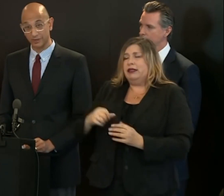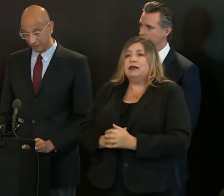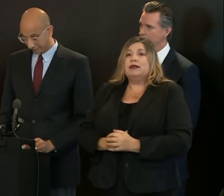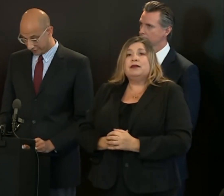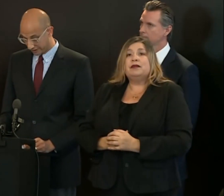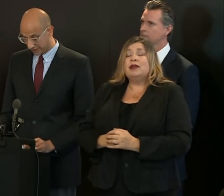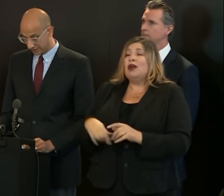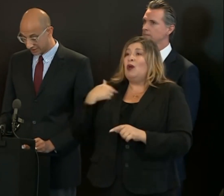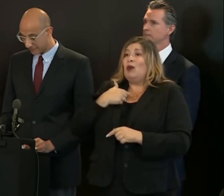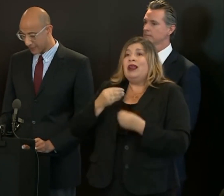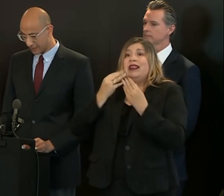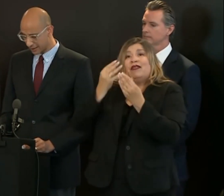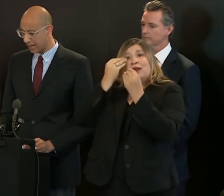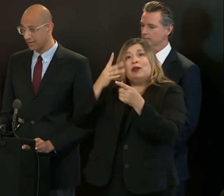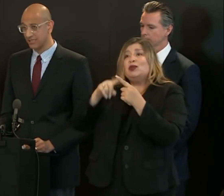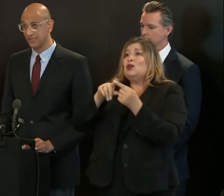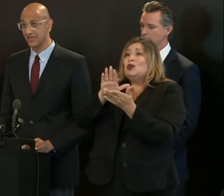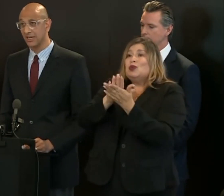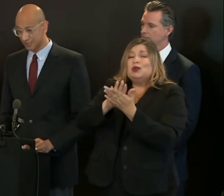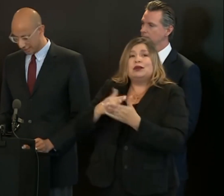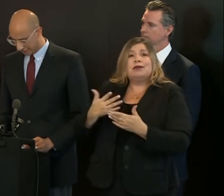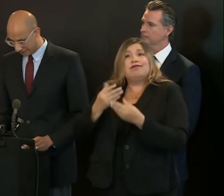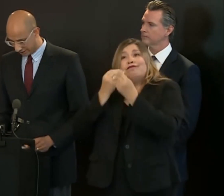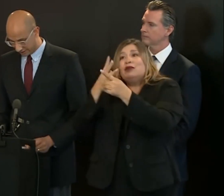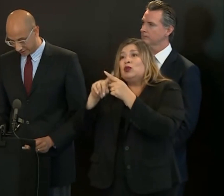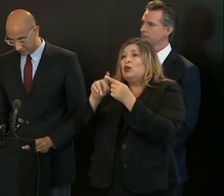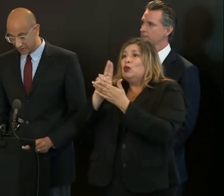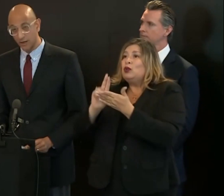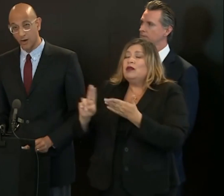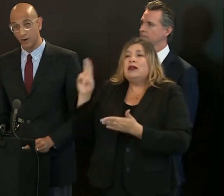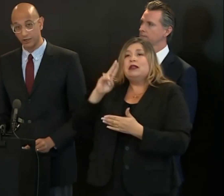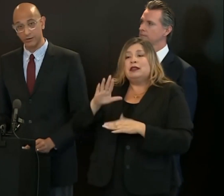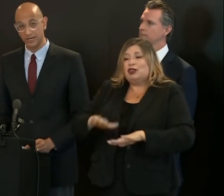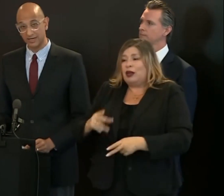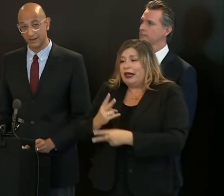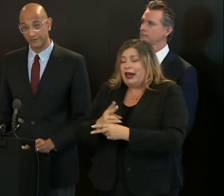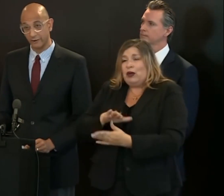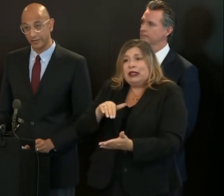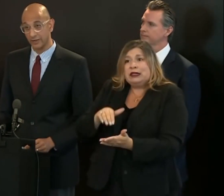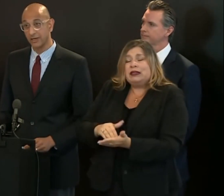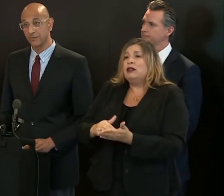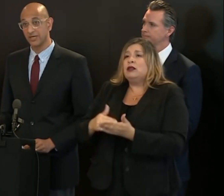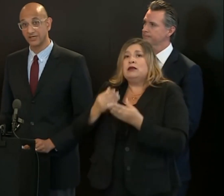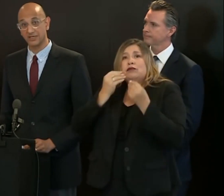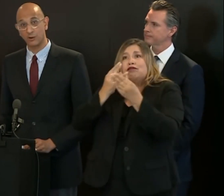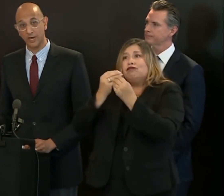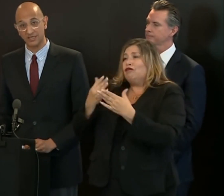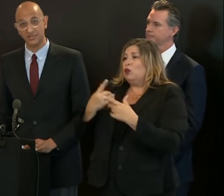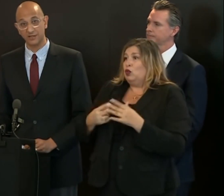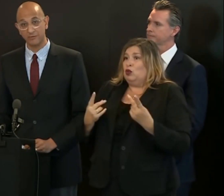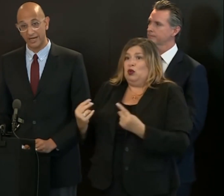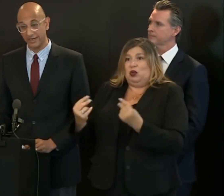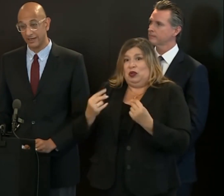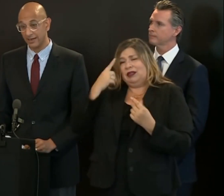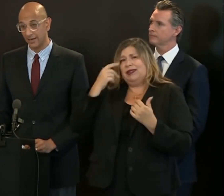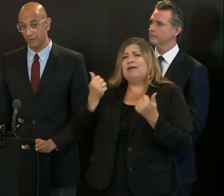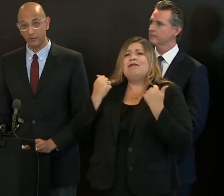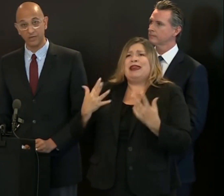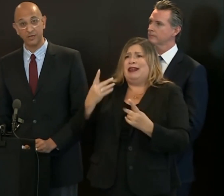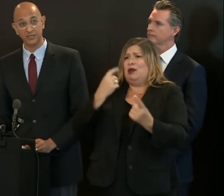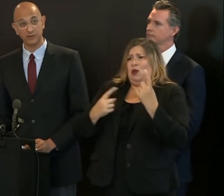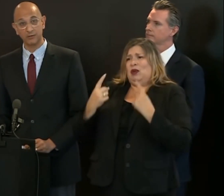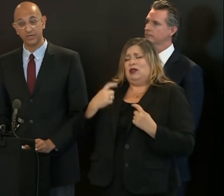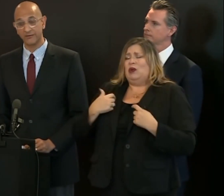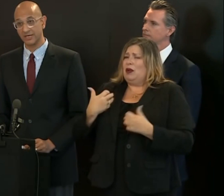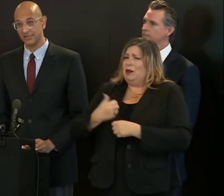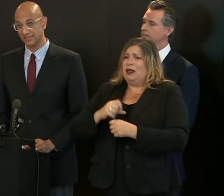as schools, universities, colleges, child care centers, all across California, because the questions are many and we